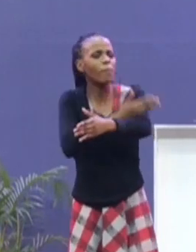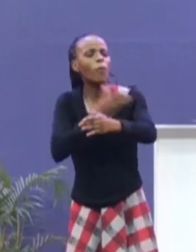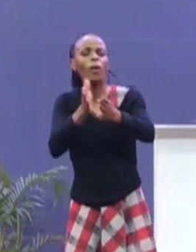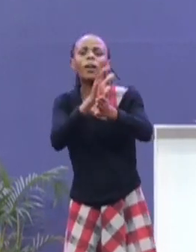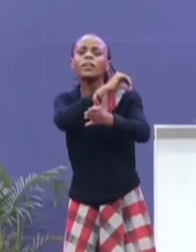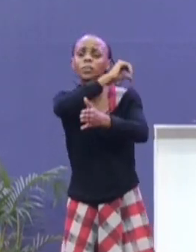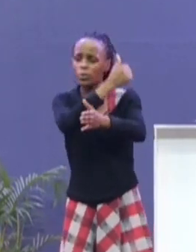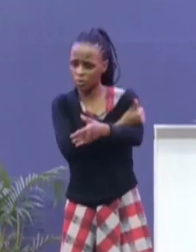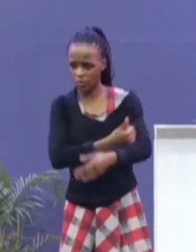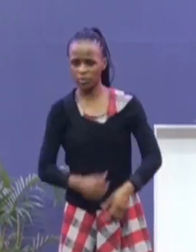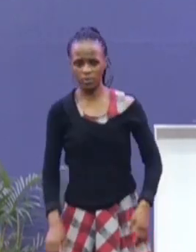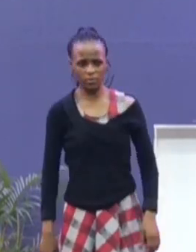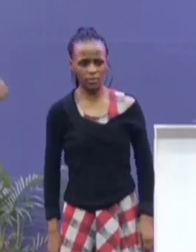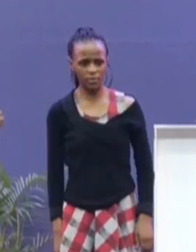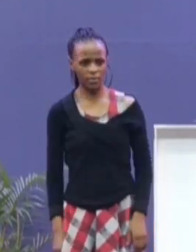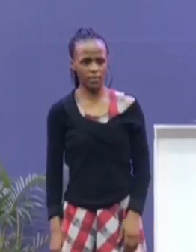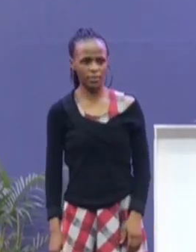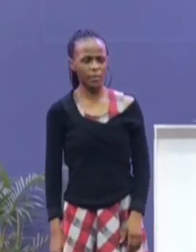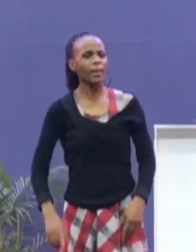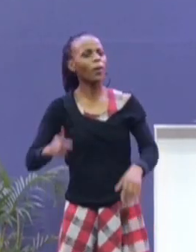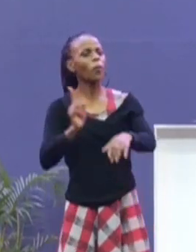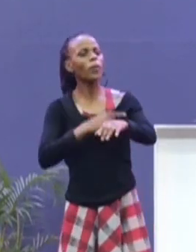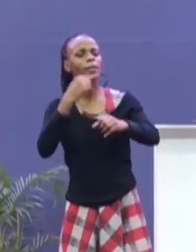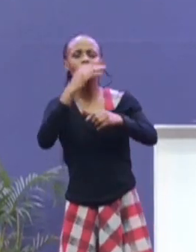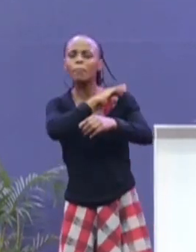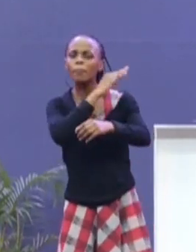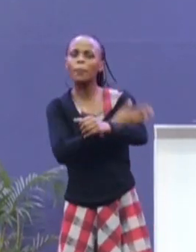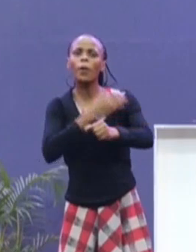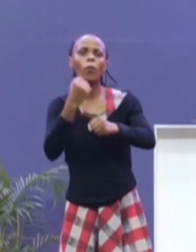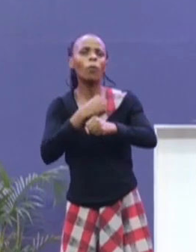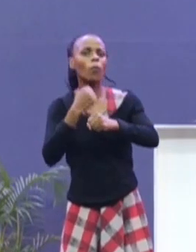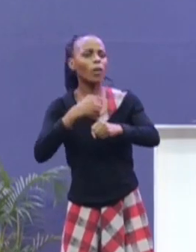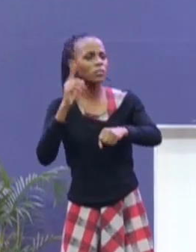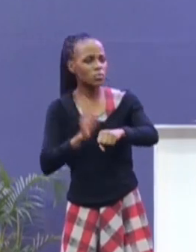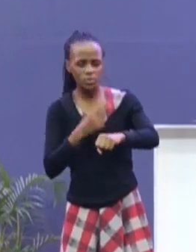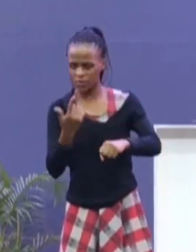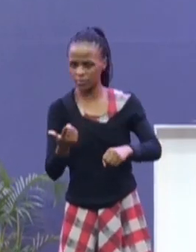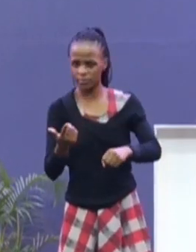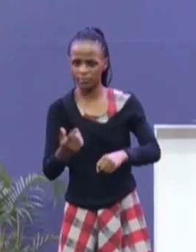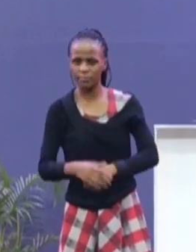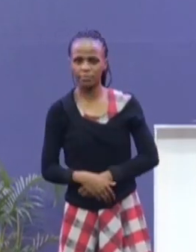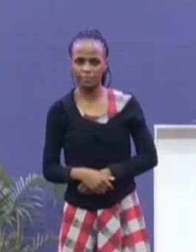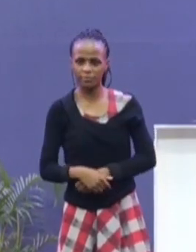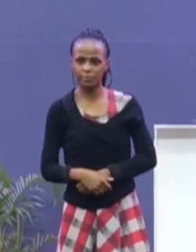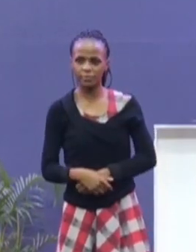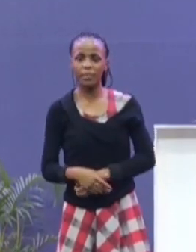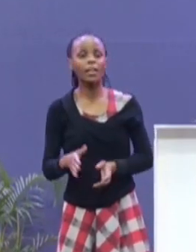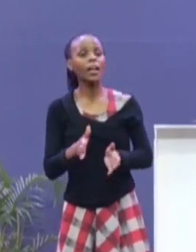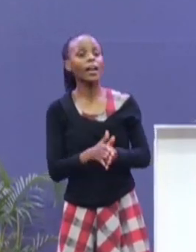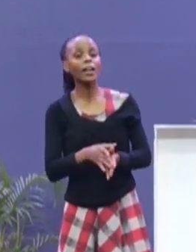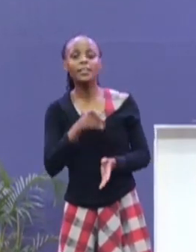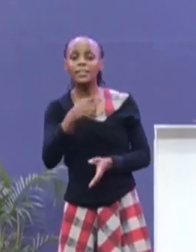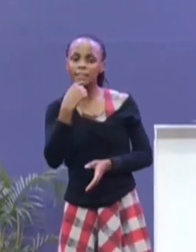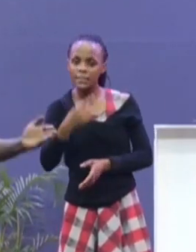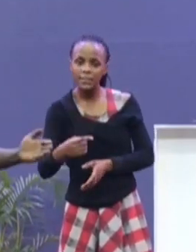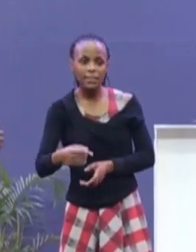n'agamba yabawa amaanyi n'obuyinza. When does this power work? Amaanyi gano gakola ddi? And he says it is power